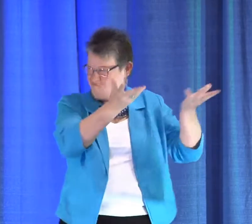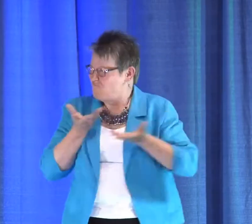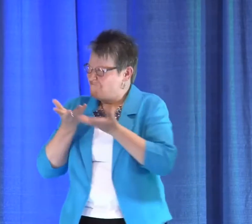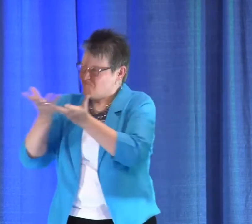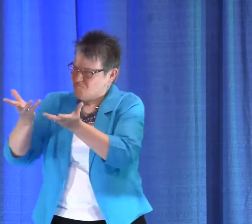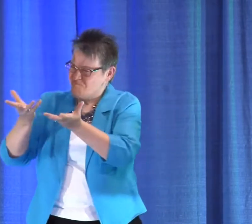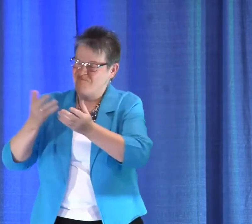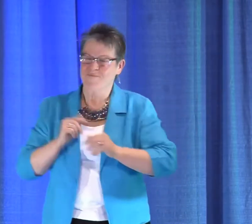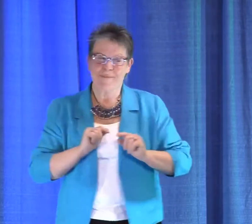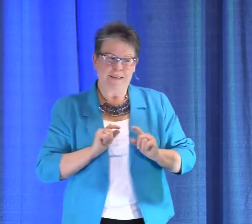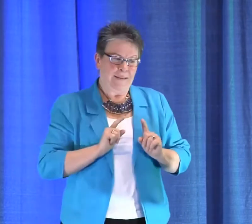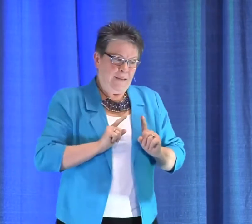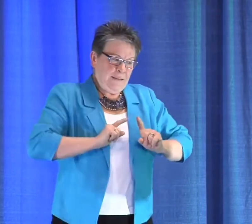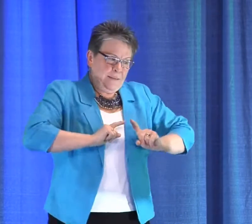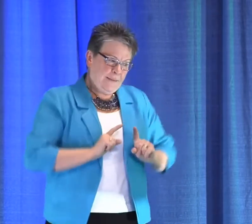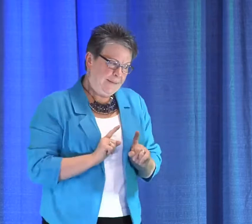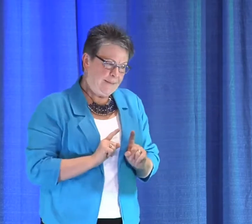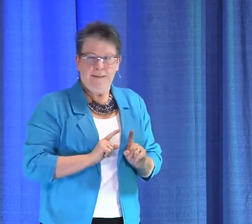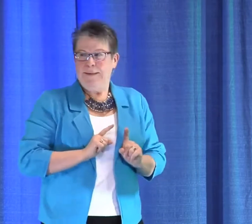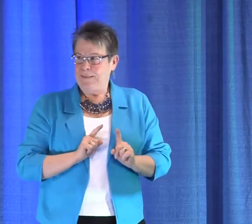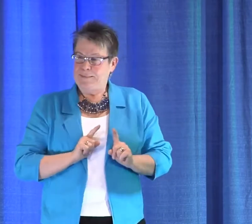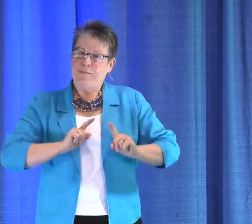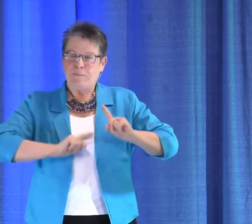Making sure that understanding is the most important.